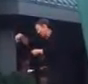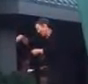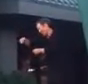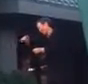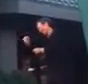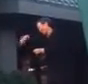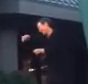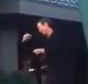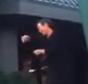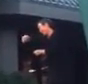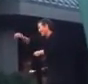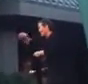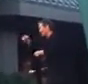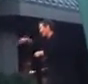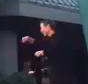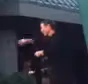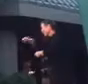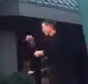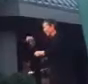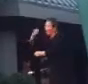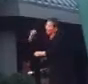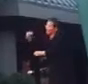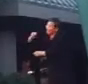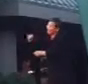and his ink, and he would draw cats.